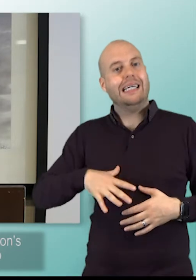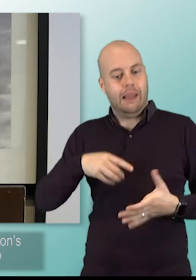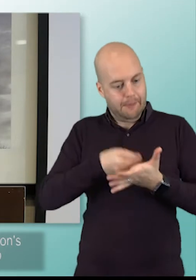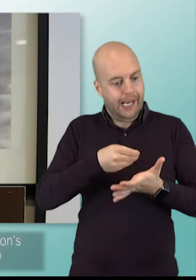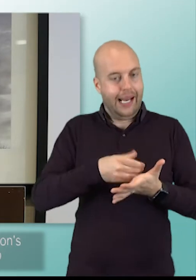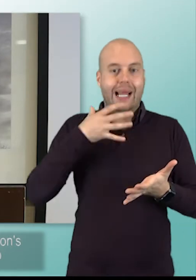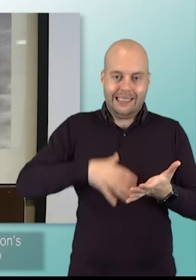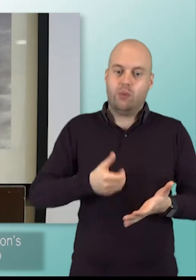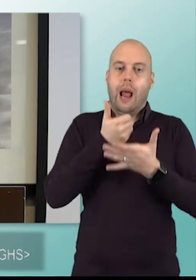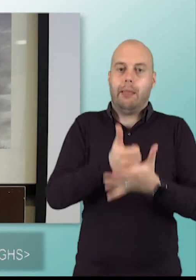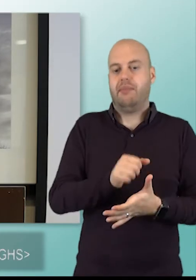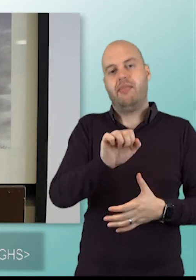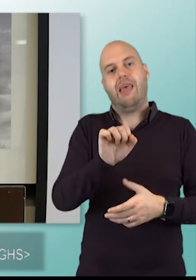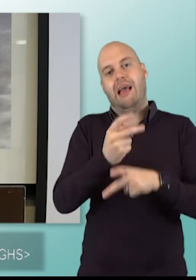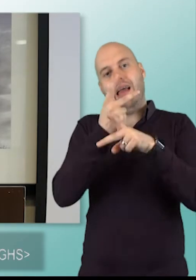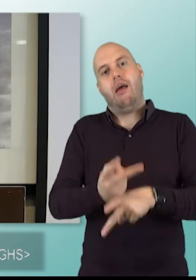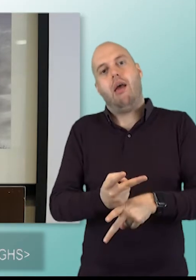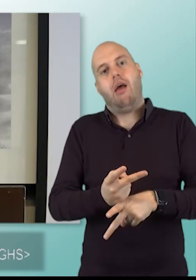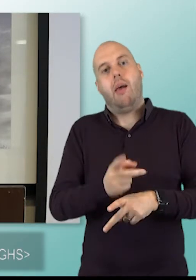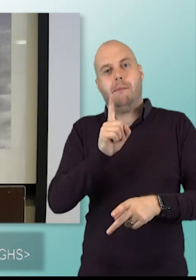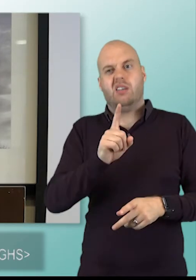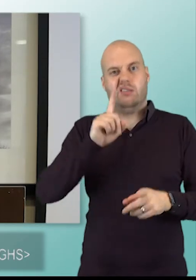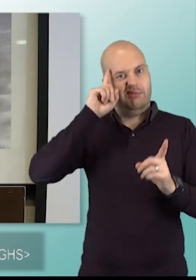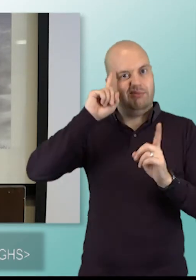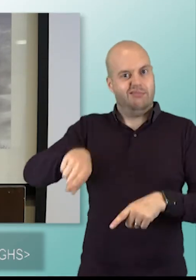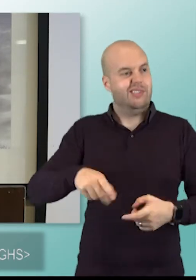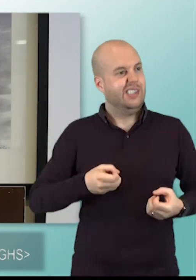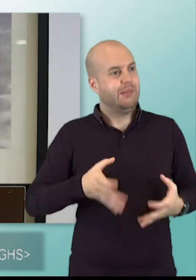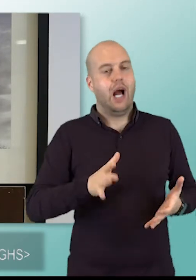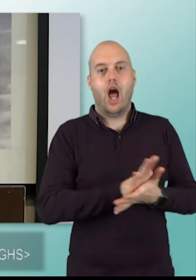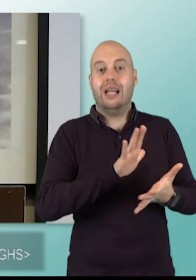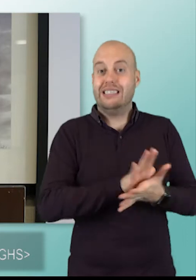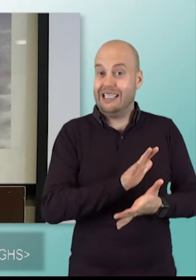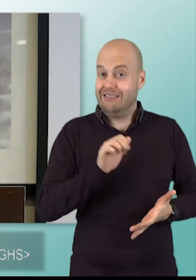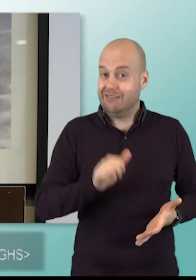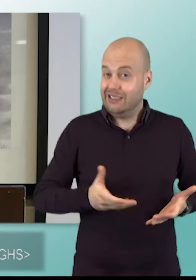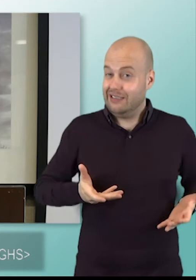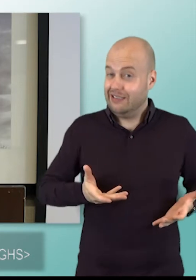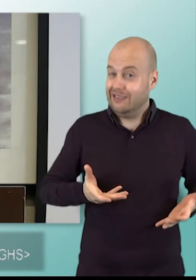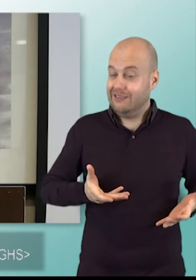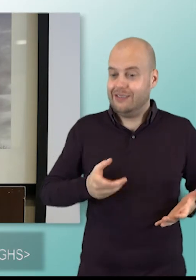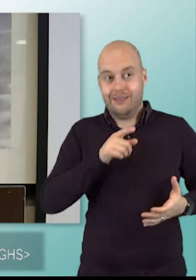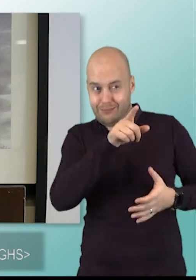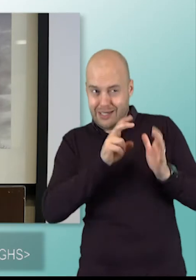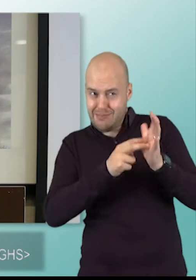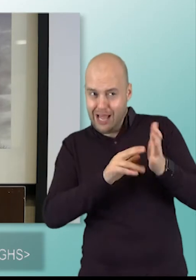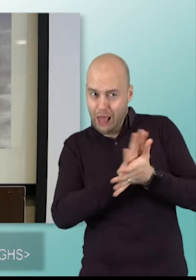was for their care to spend on his trip to the Caribbean. You're not planning on going to the Caribbean, we have to say at this point. Can I help